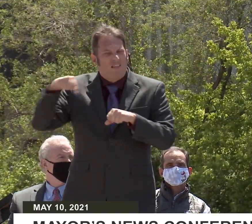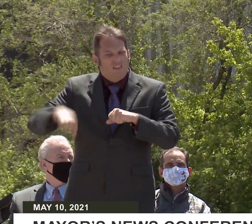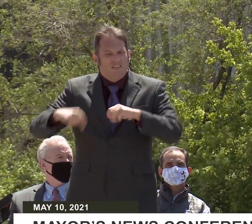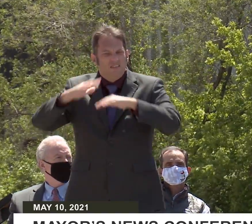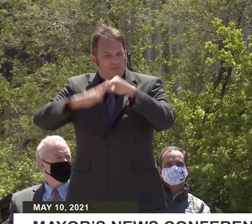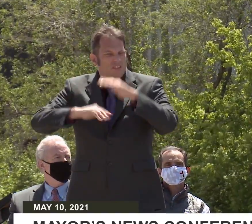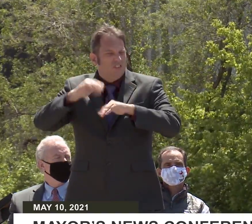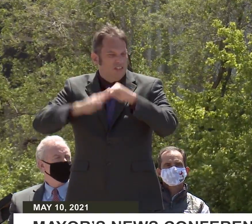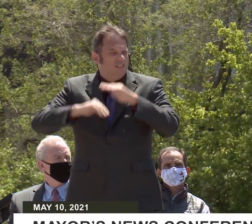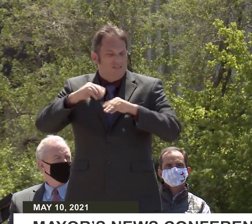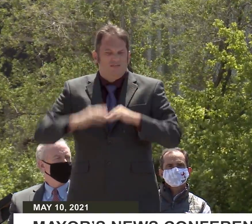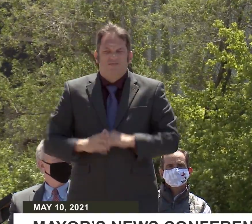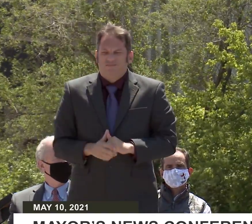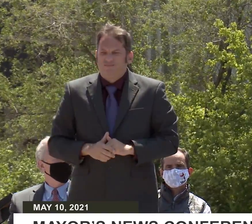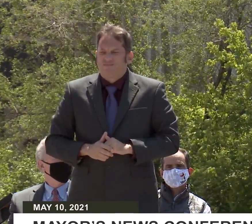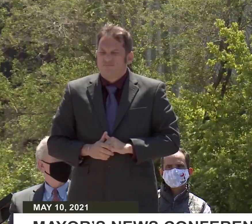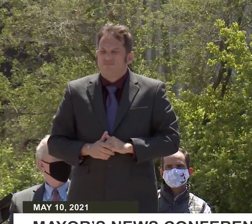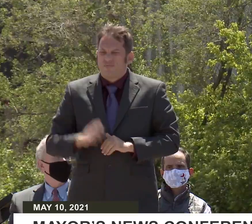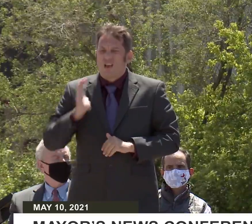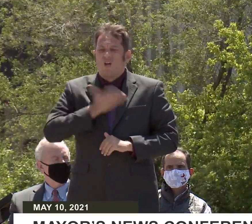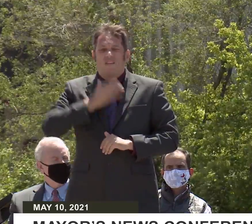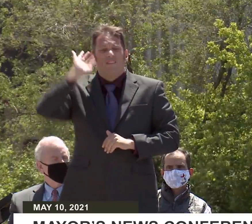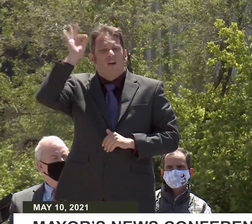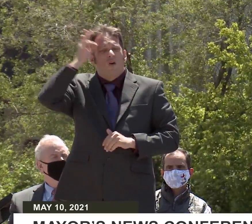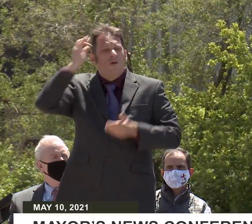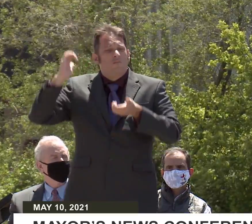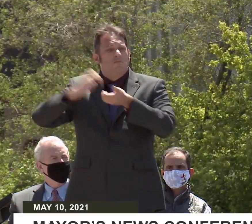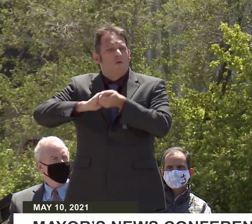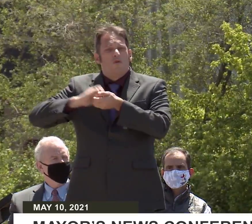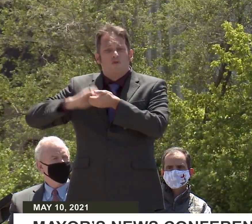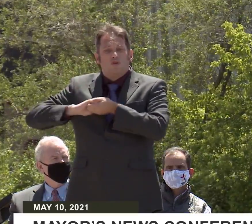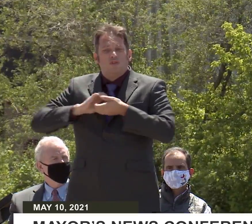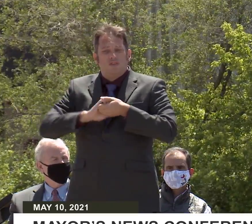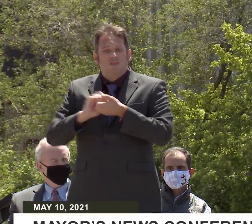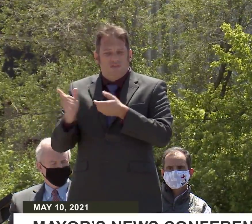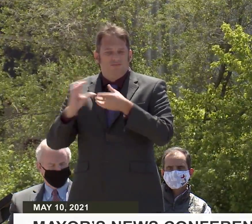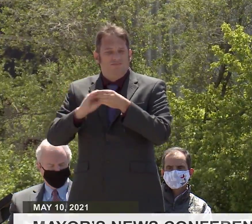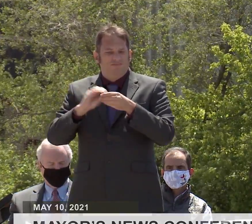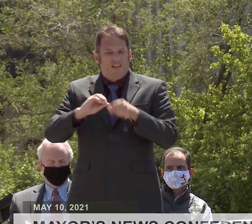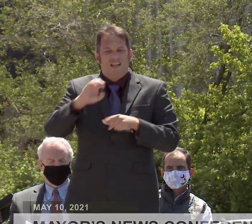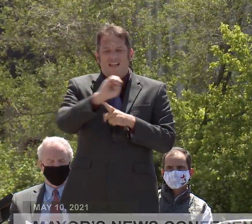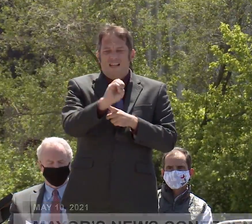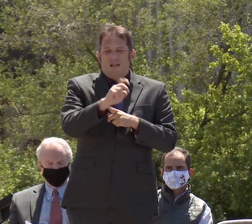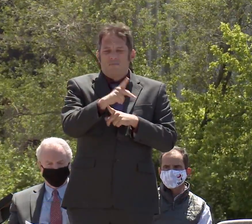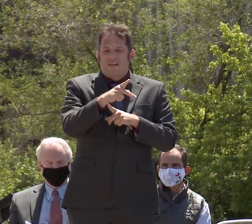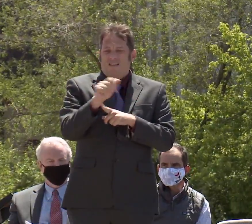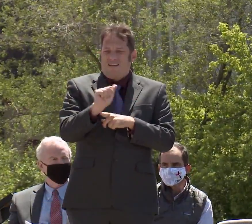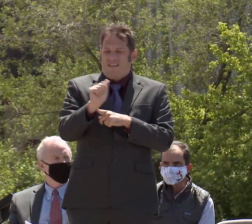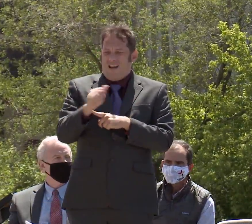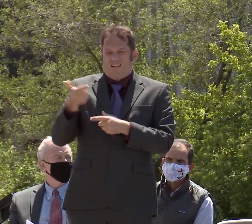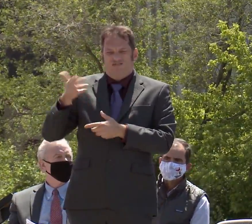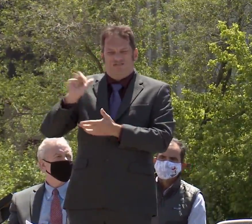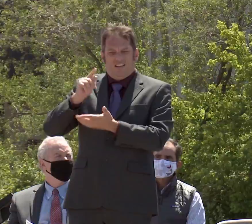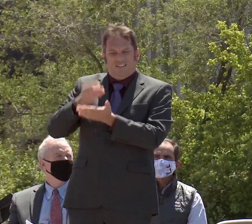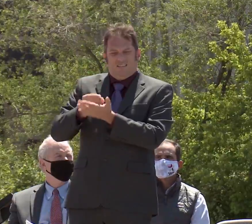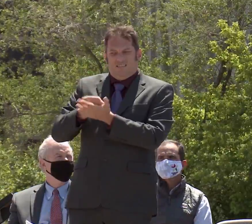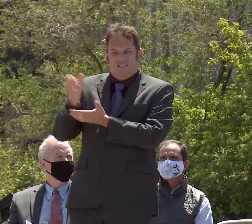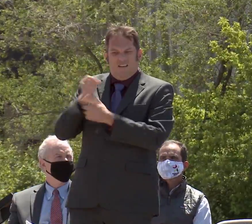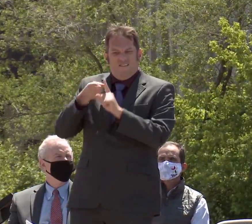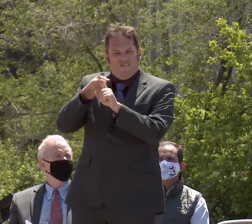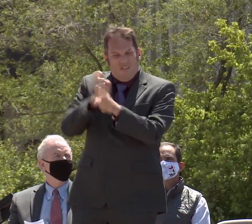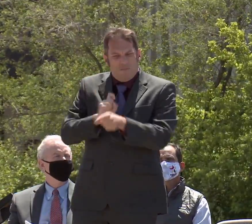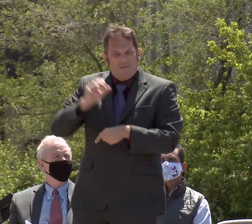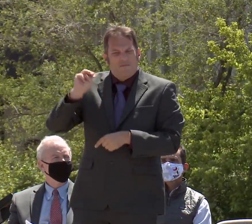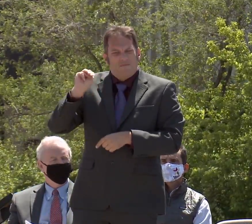federal partnership because we are proud of the EPA grant that Maryland received in 2017. Governor, that started this off when we received